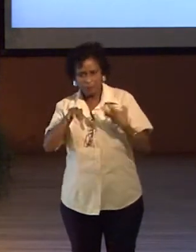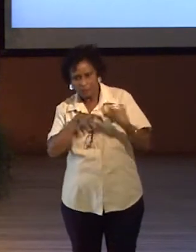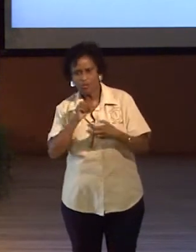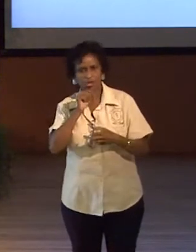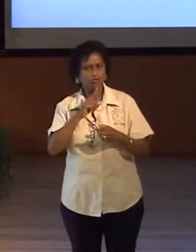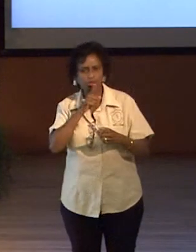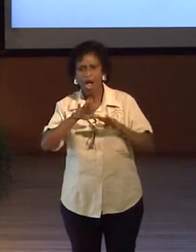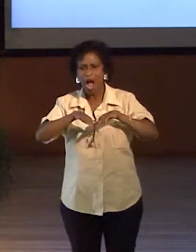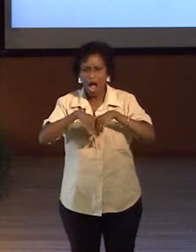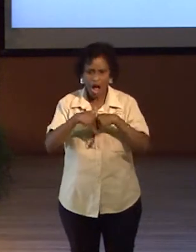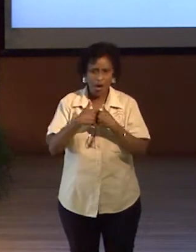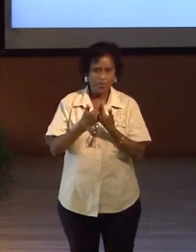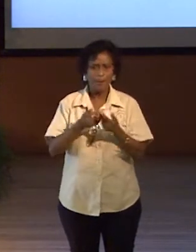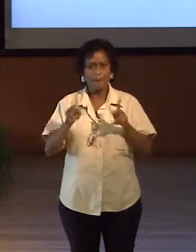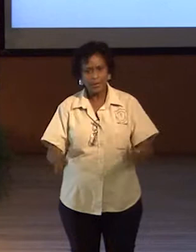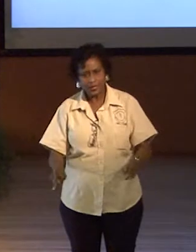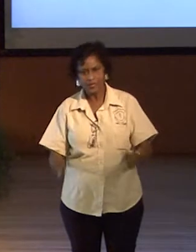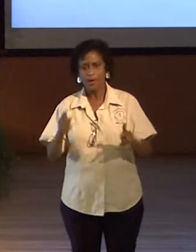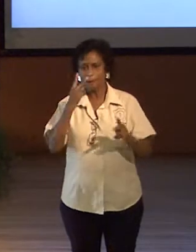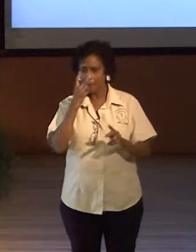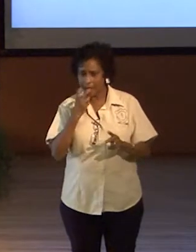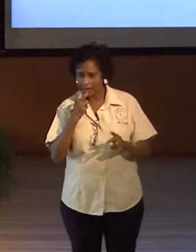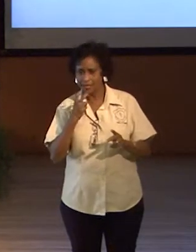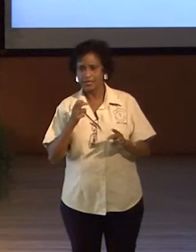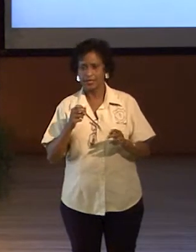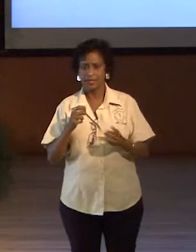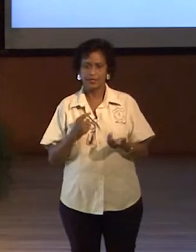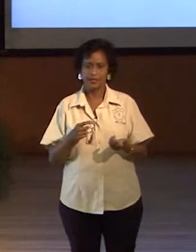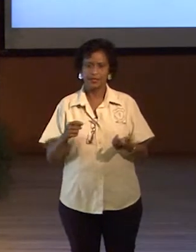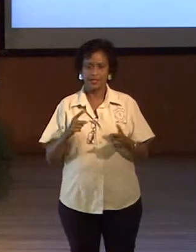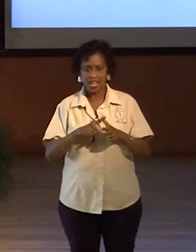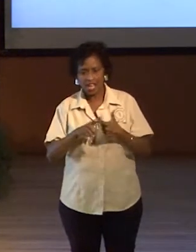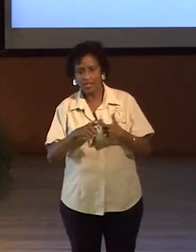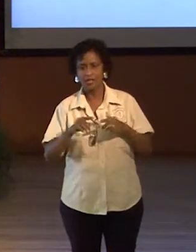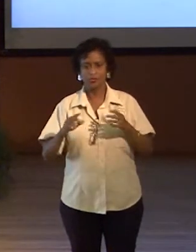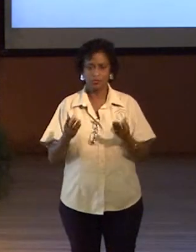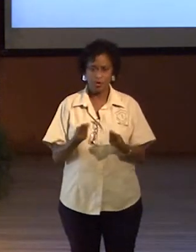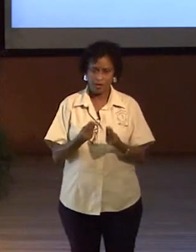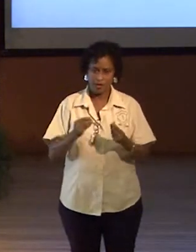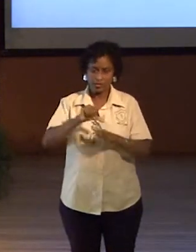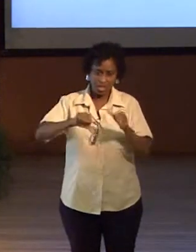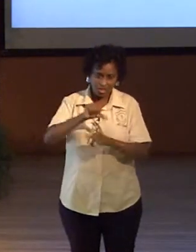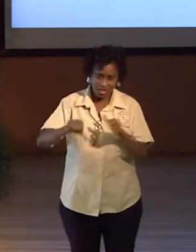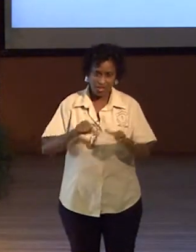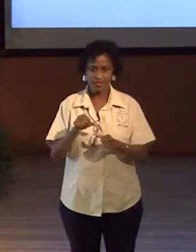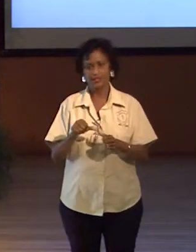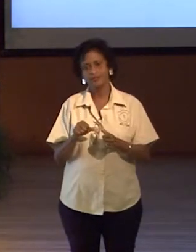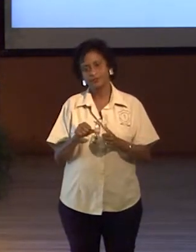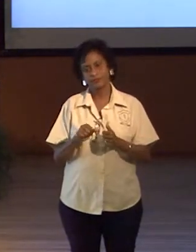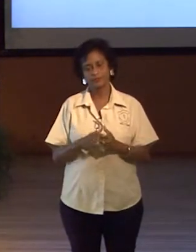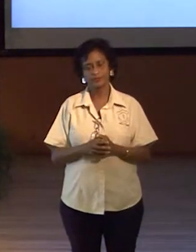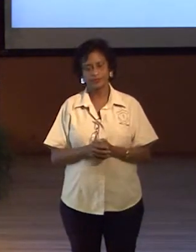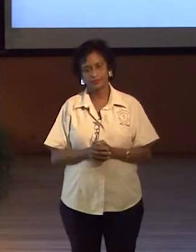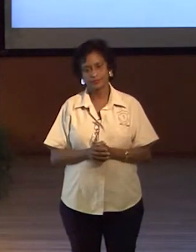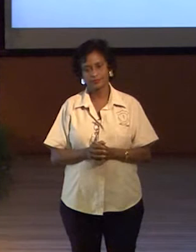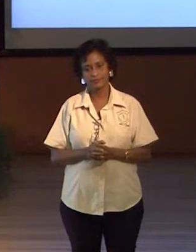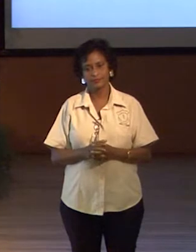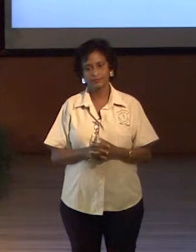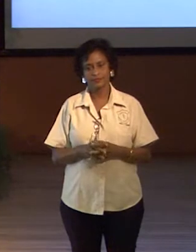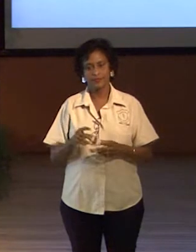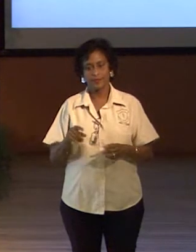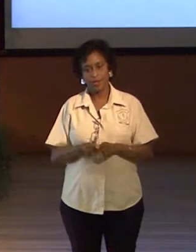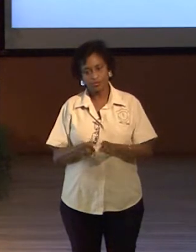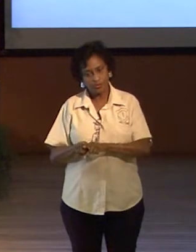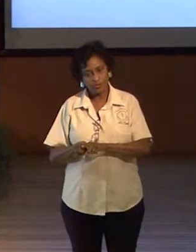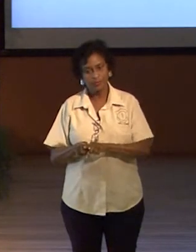our histories, and how they inform the way we react to each other as well as the way we react to people who